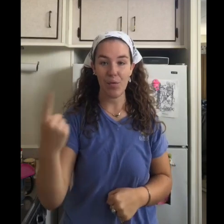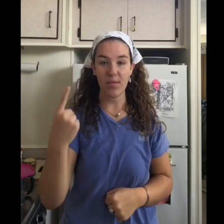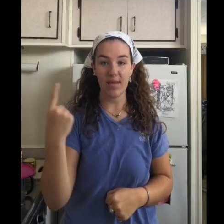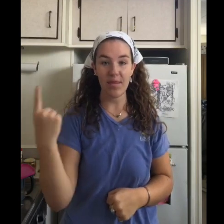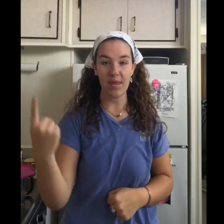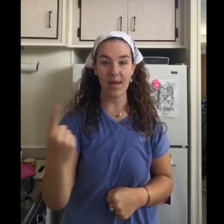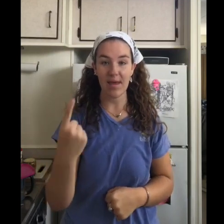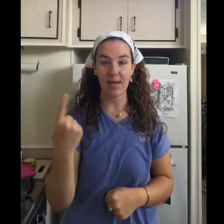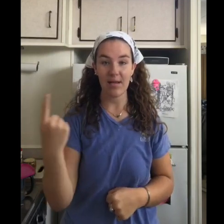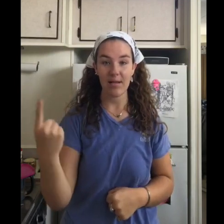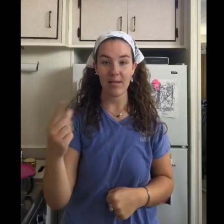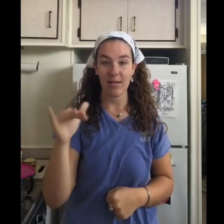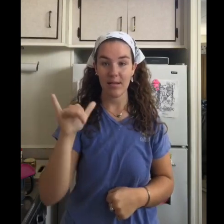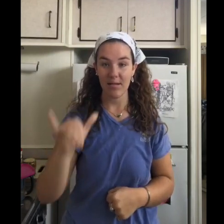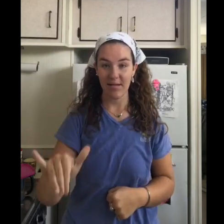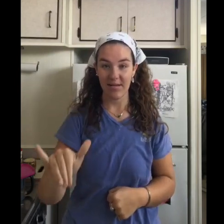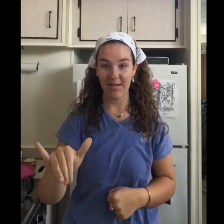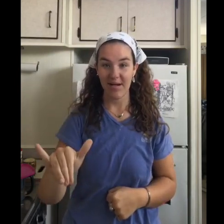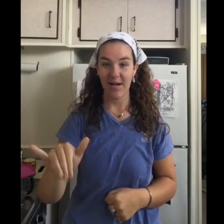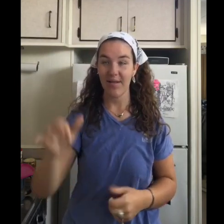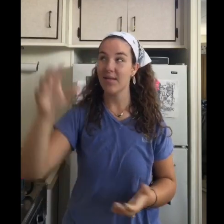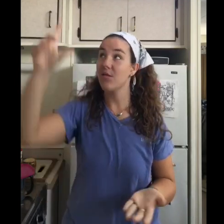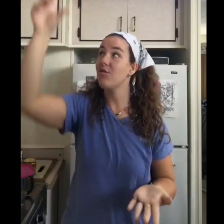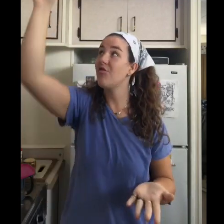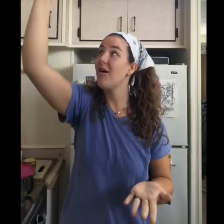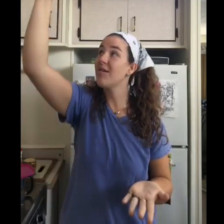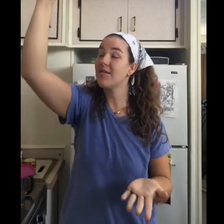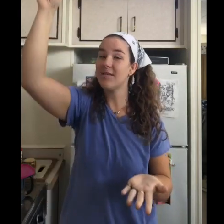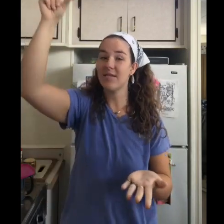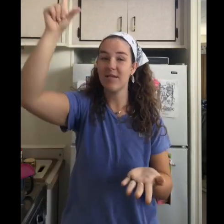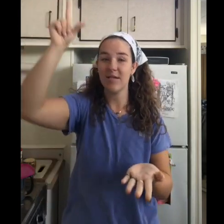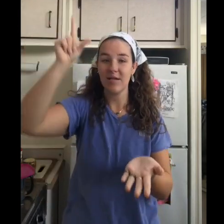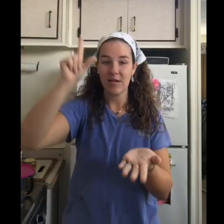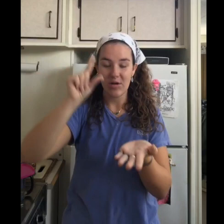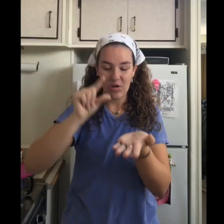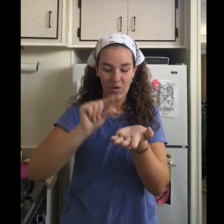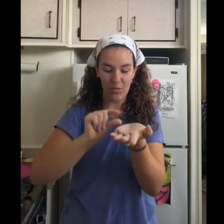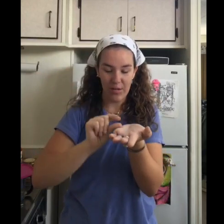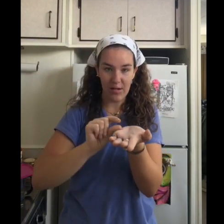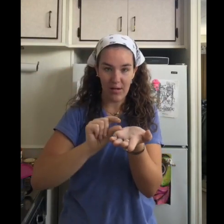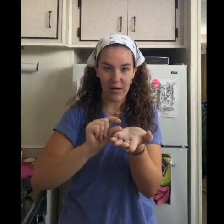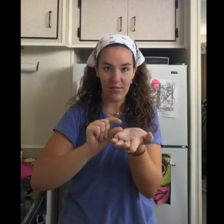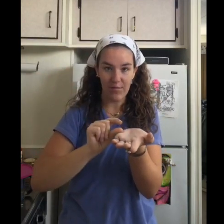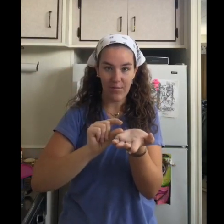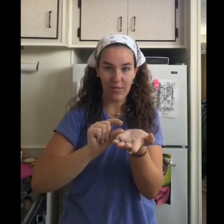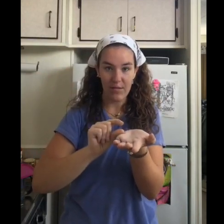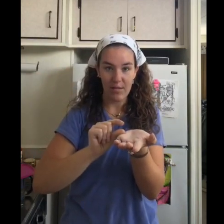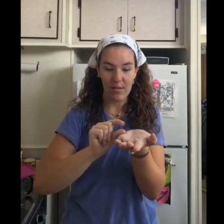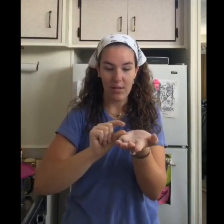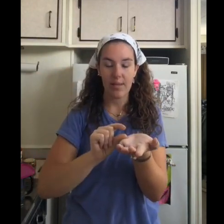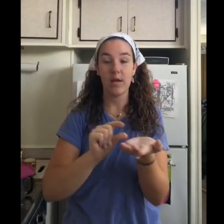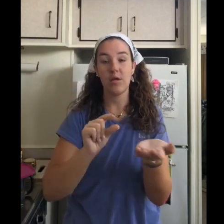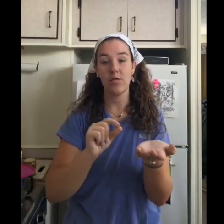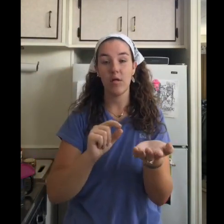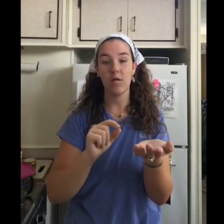only thing that there's just too little of. And then you do it all over